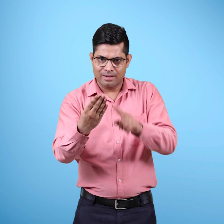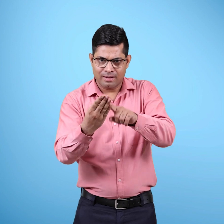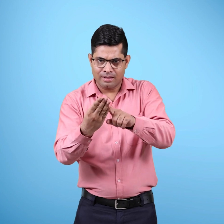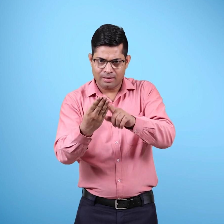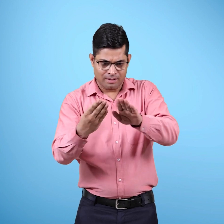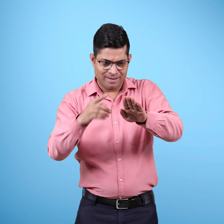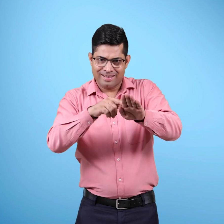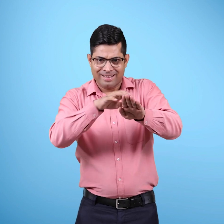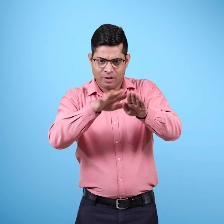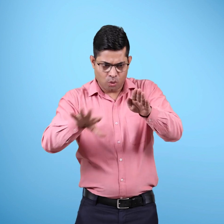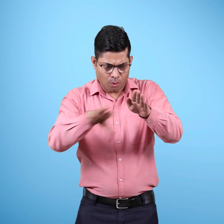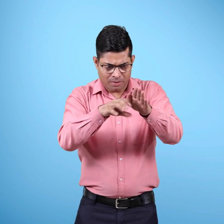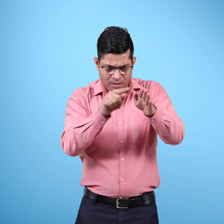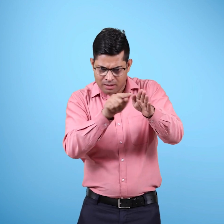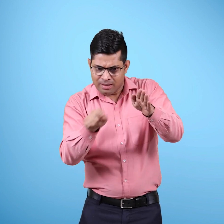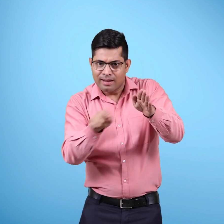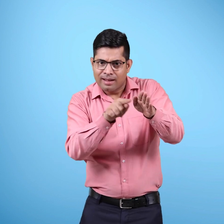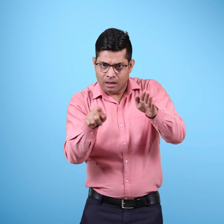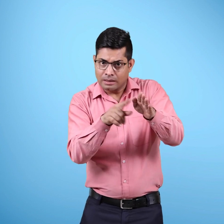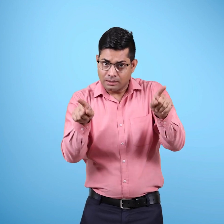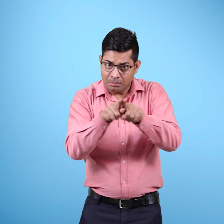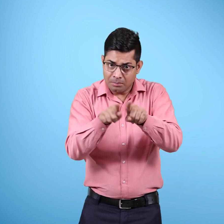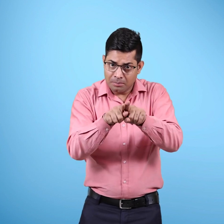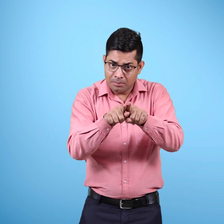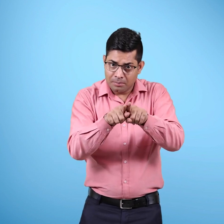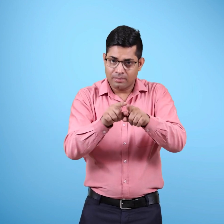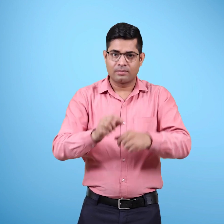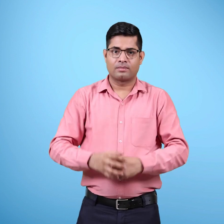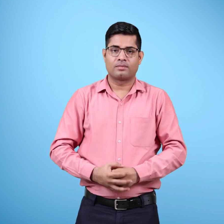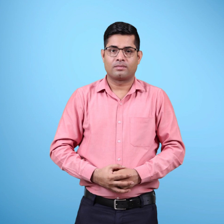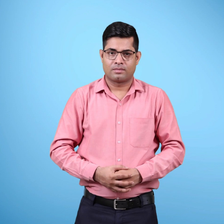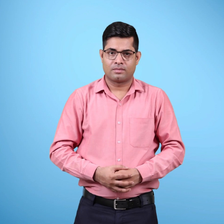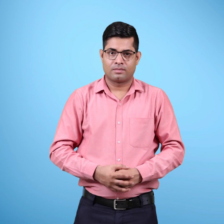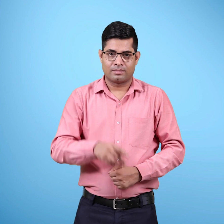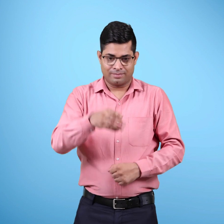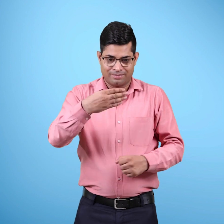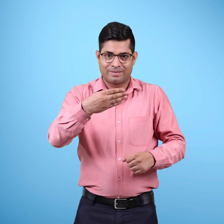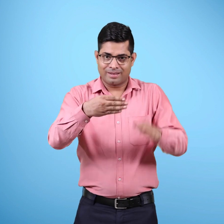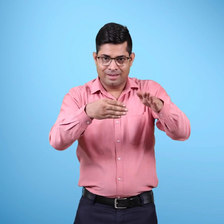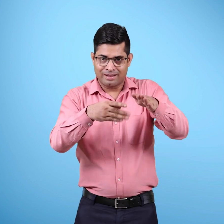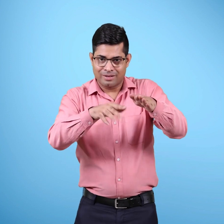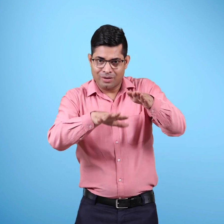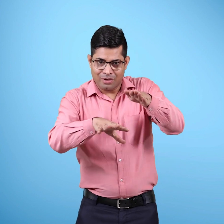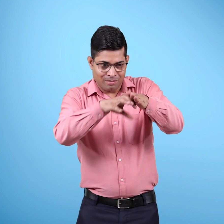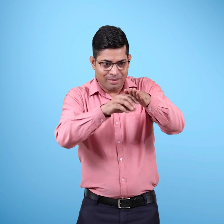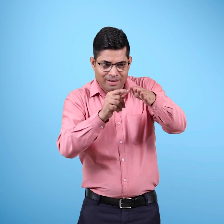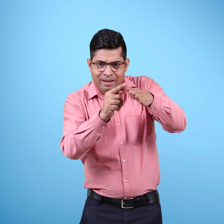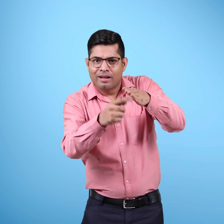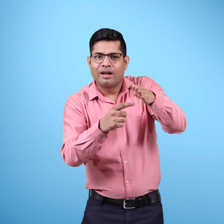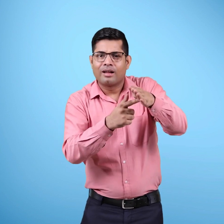Are they similar to those on the leaf? These lines on